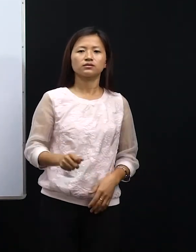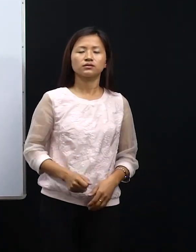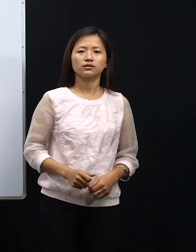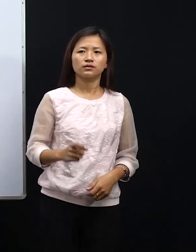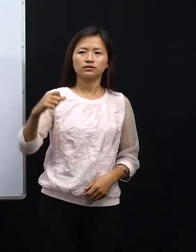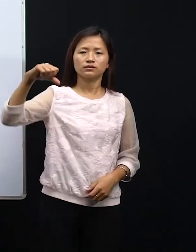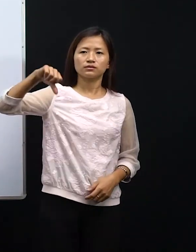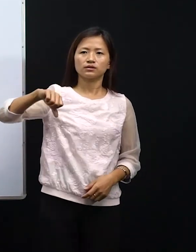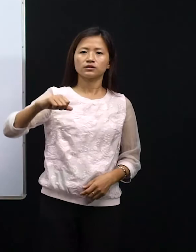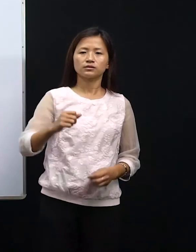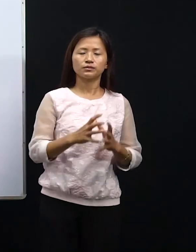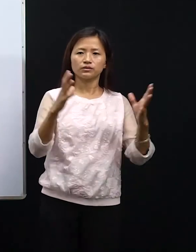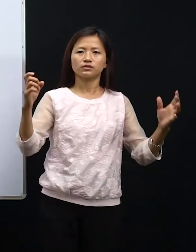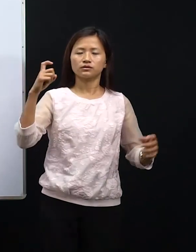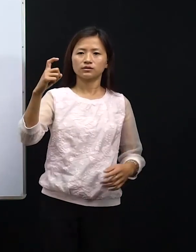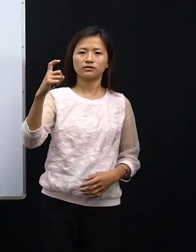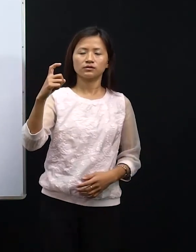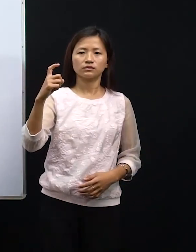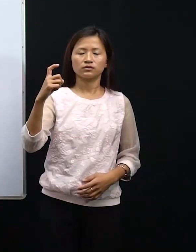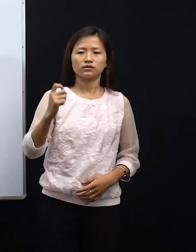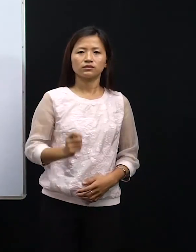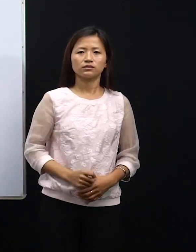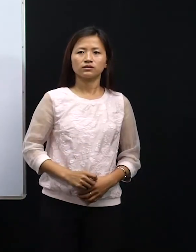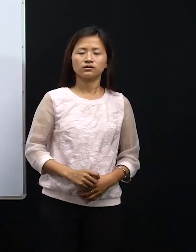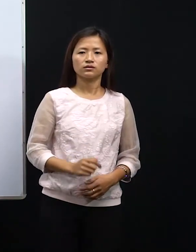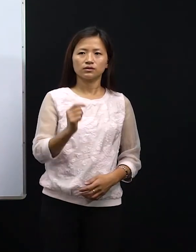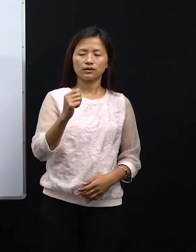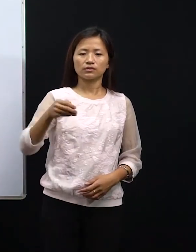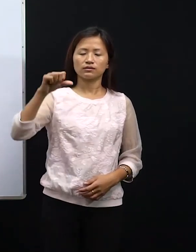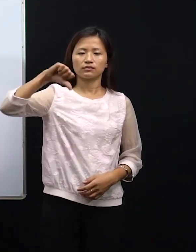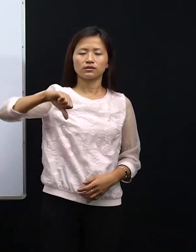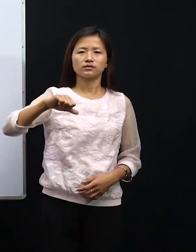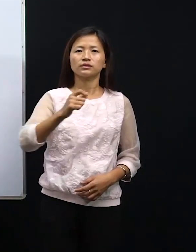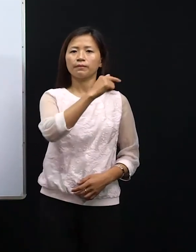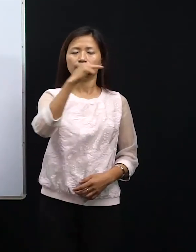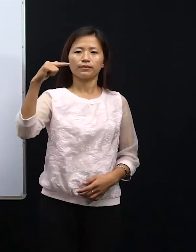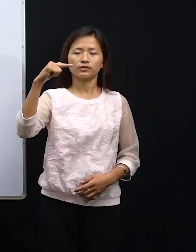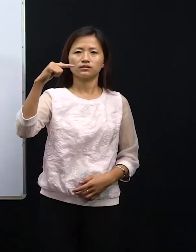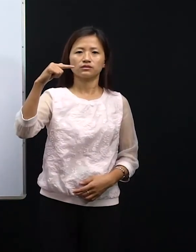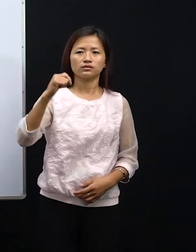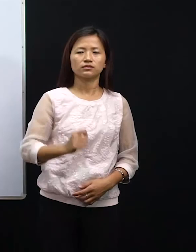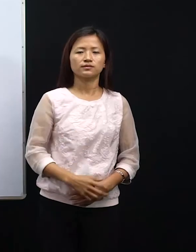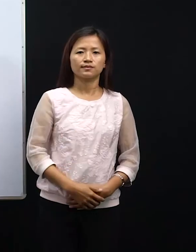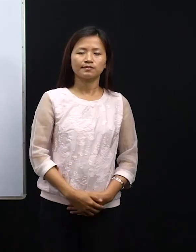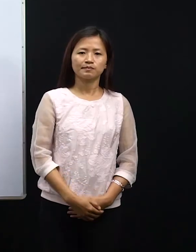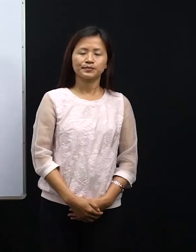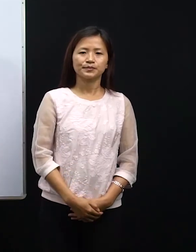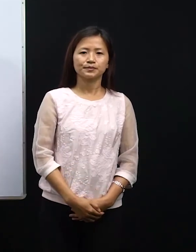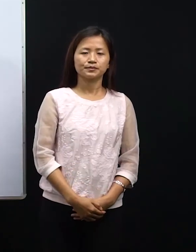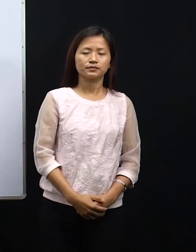7. So you check the sign of 9. It is minus. So you will write this as minus.